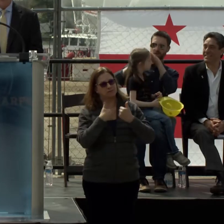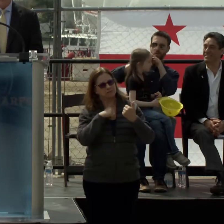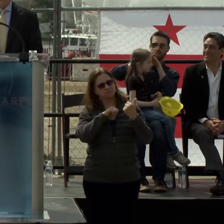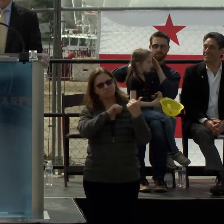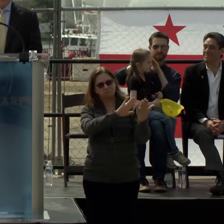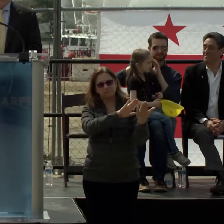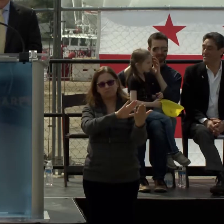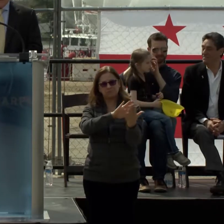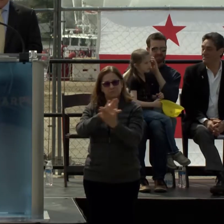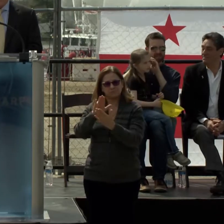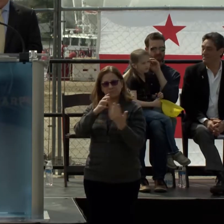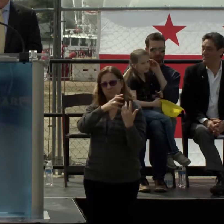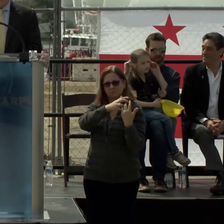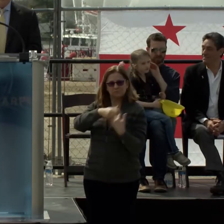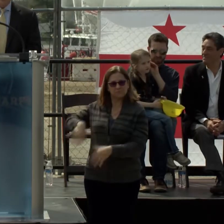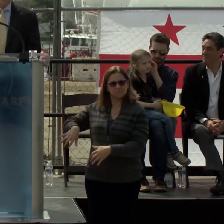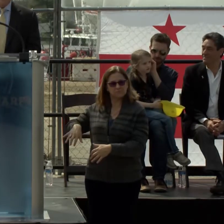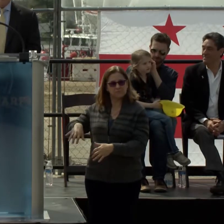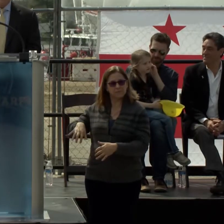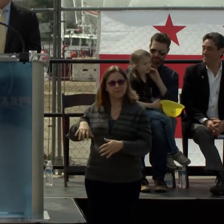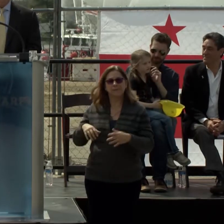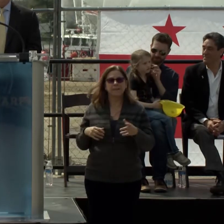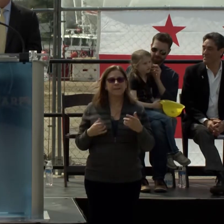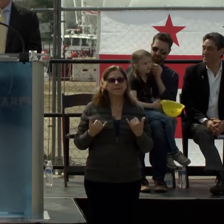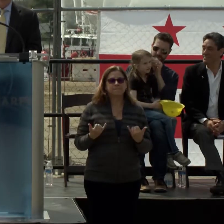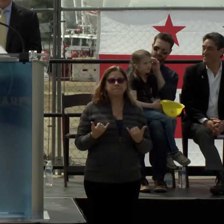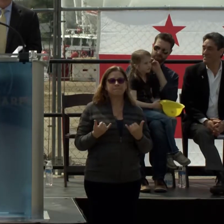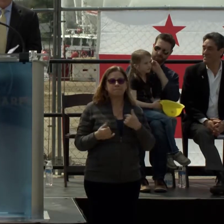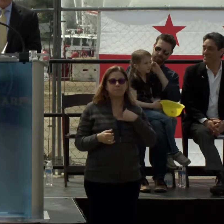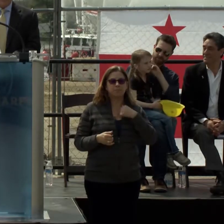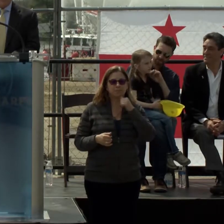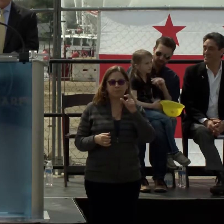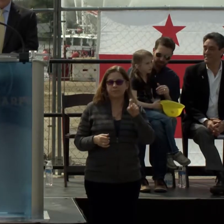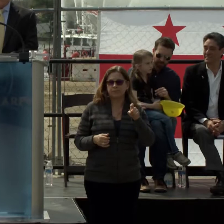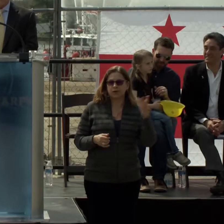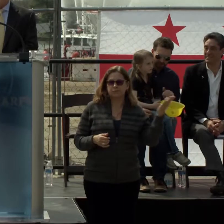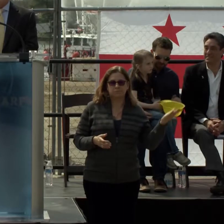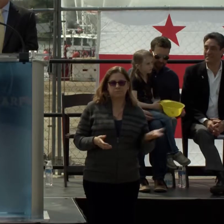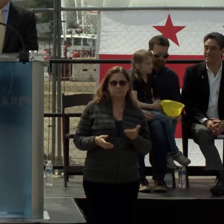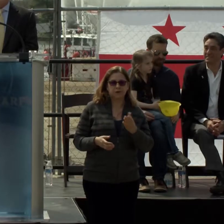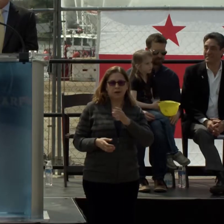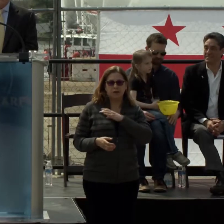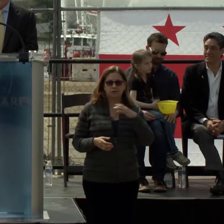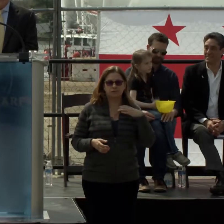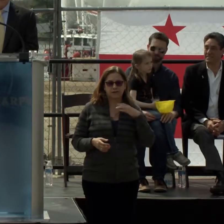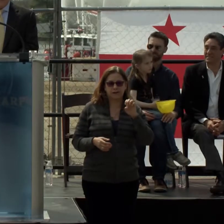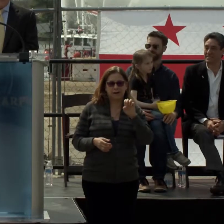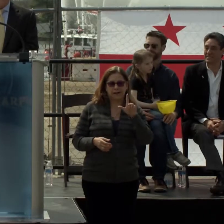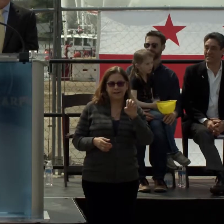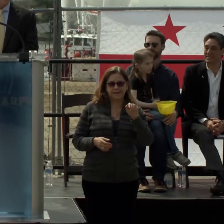introduction. Congresswoman Eleanor Holmes Norton has championed the district throughout her storied